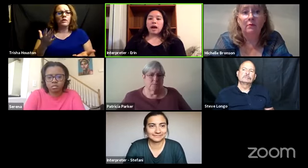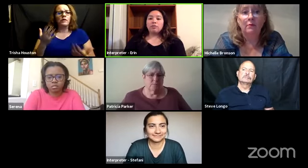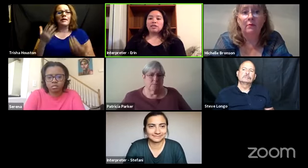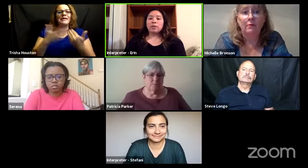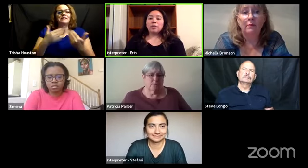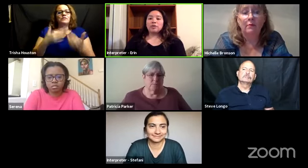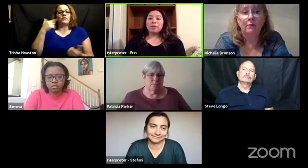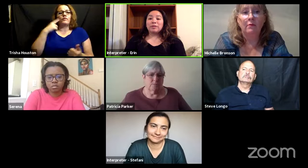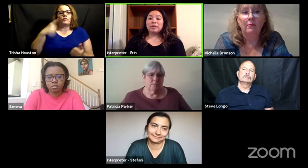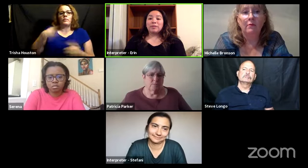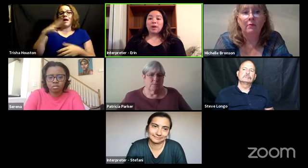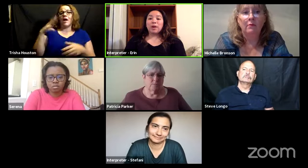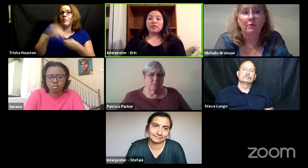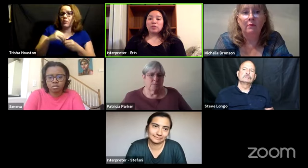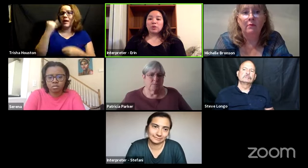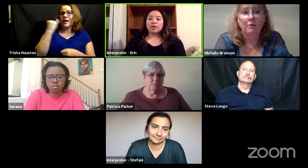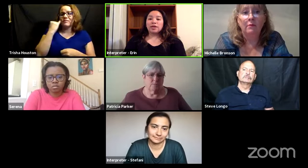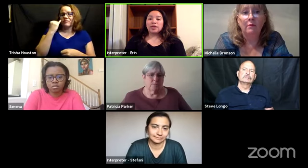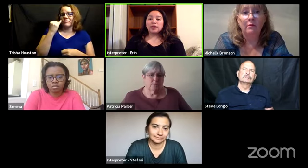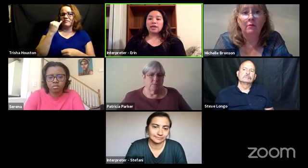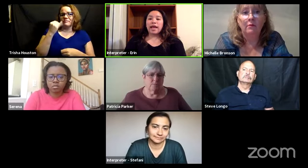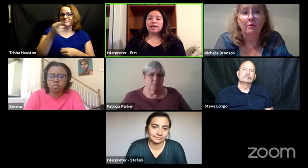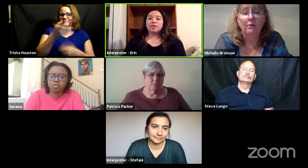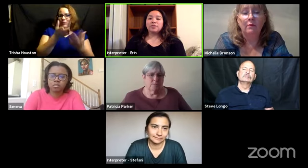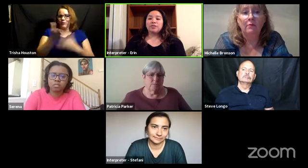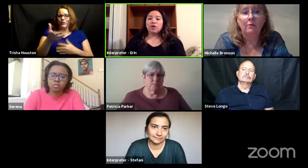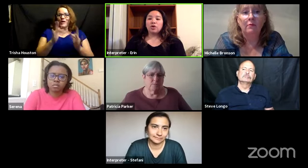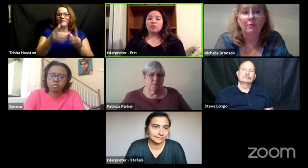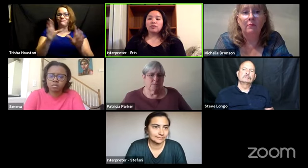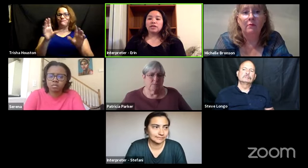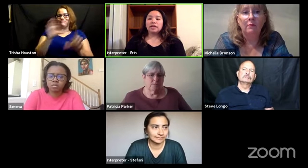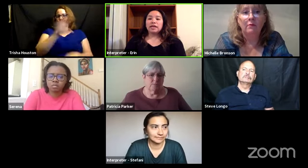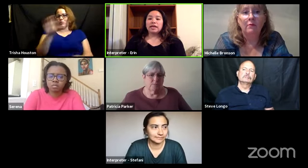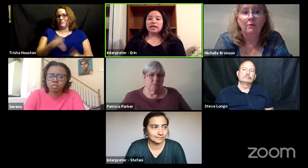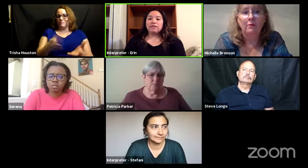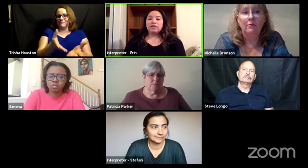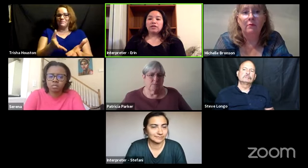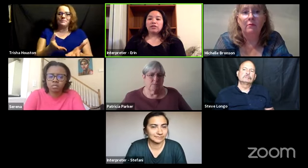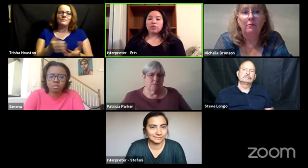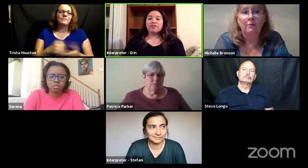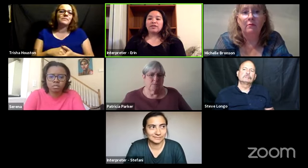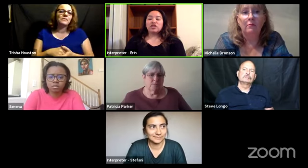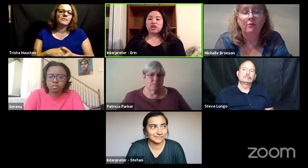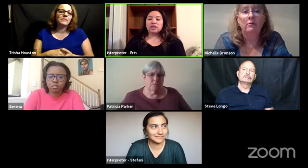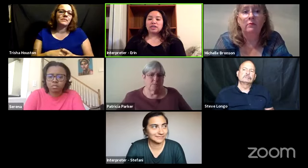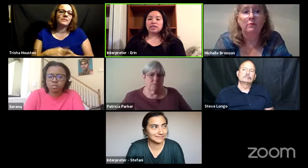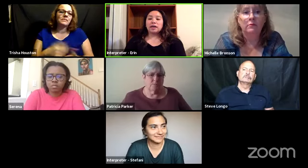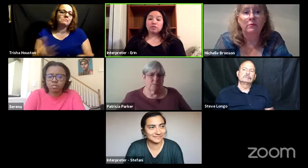We still want people to be able to be a part of the board and to be involved, even through if it's just